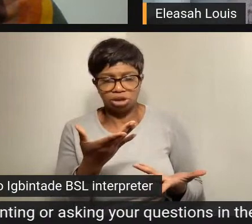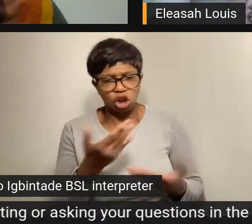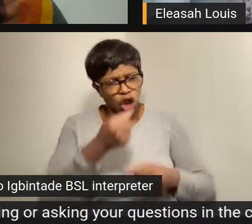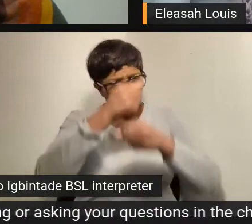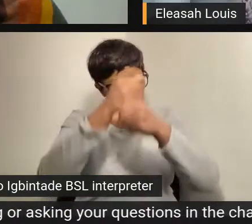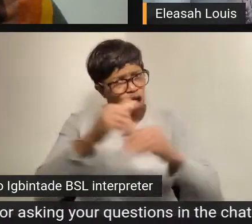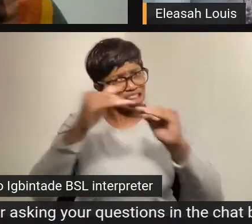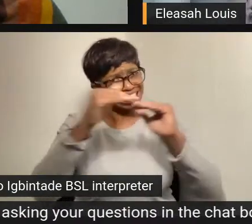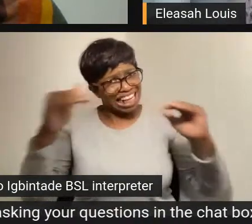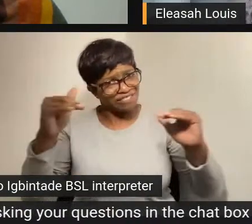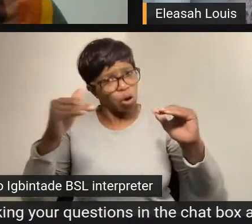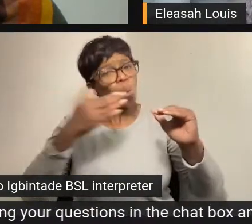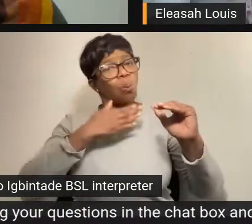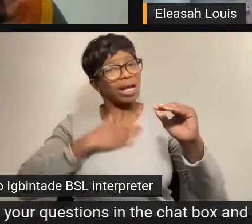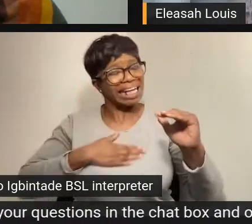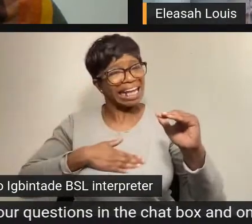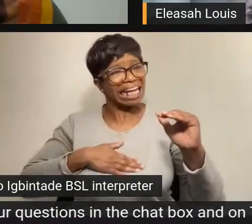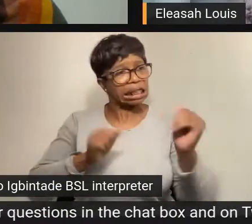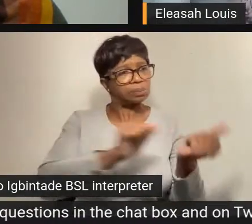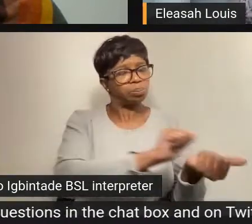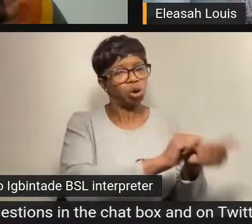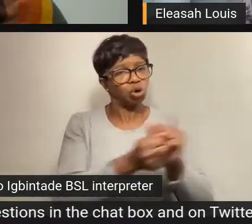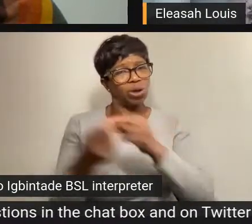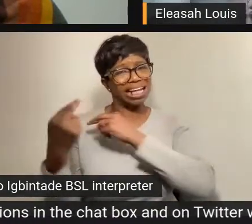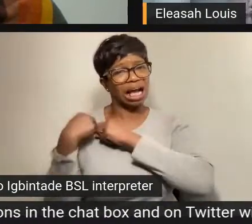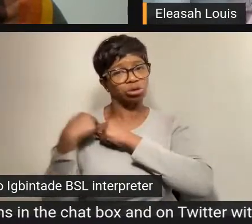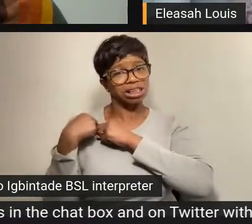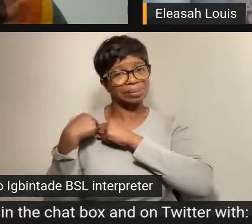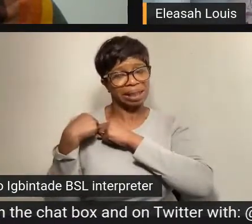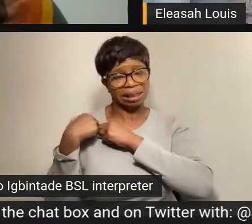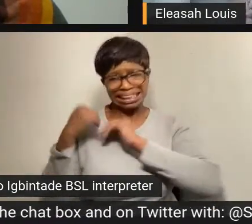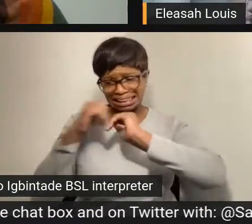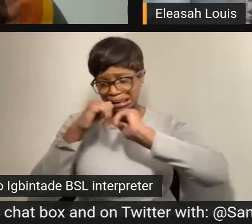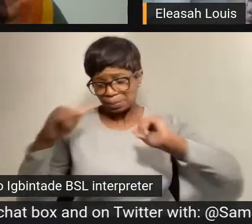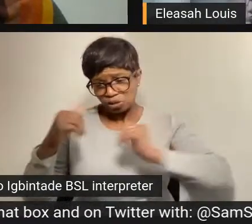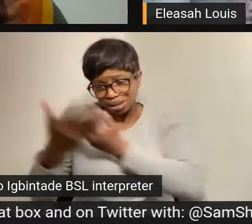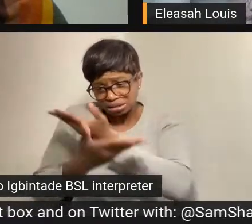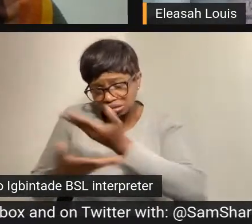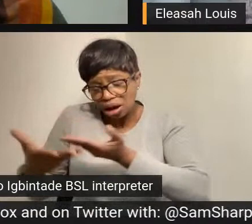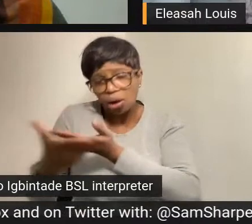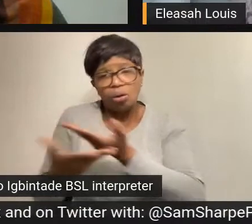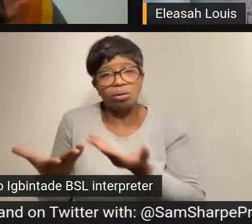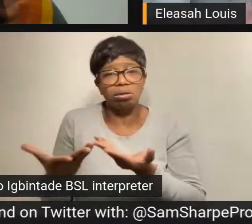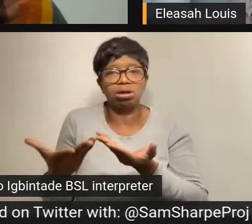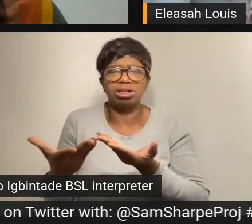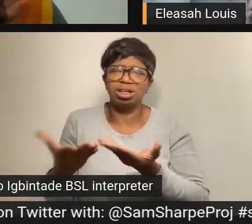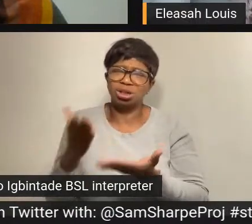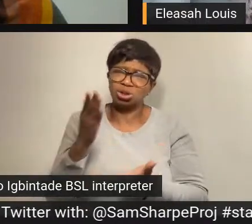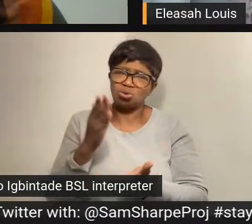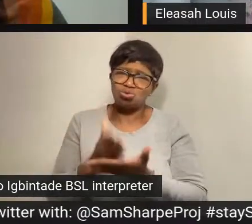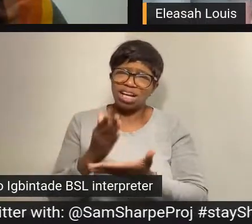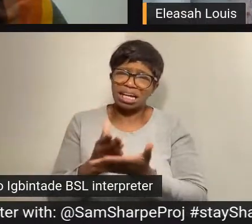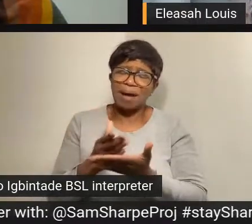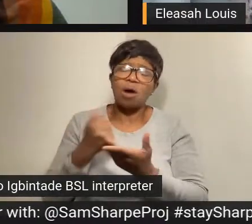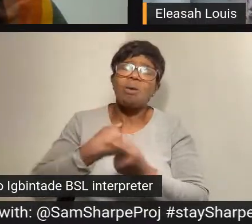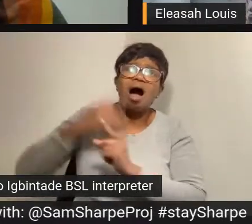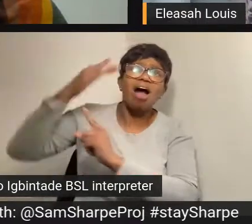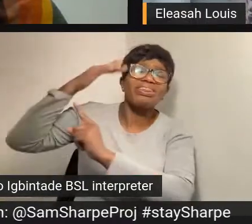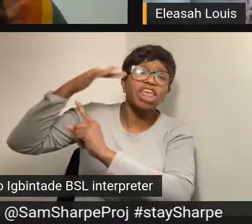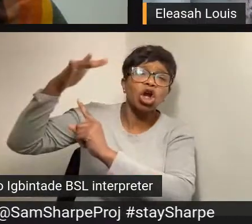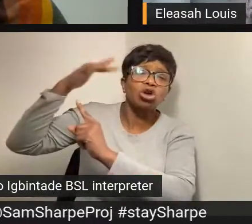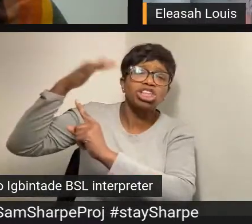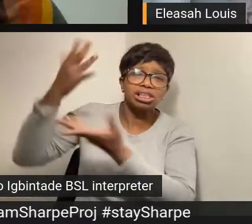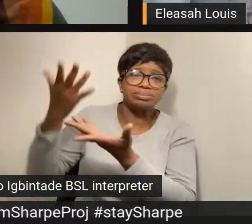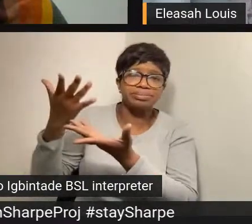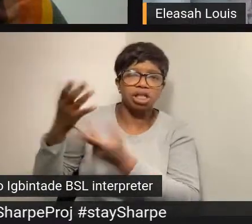need mutual accountability beyond dialogue. So I guess this is about our theology. So the European